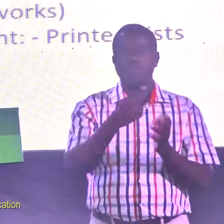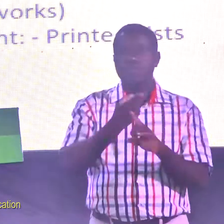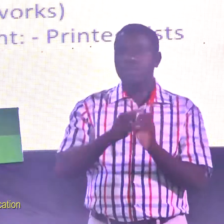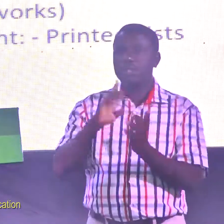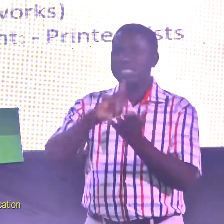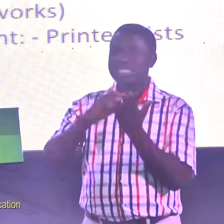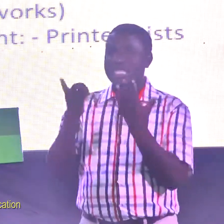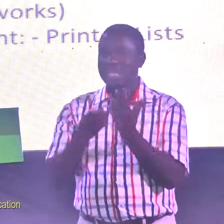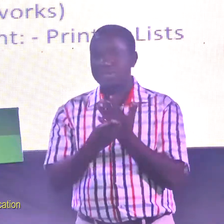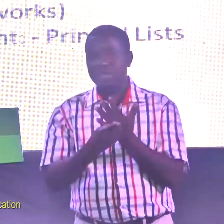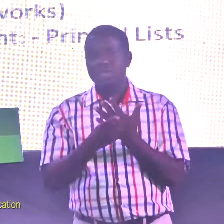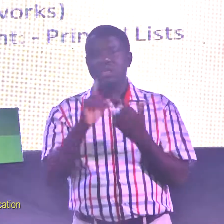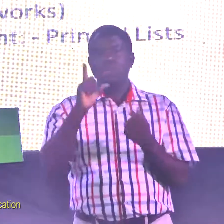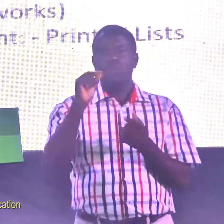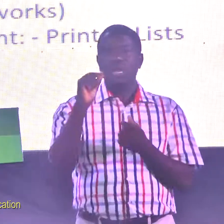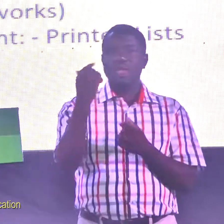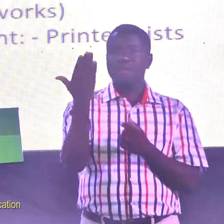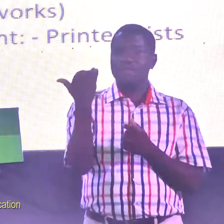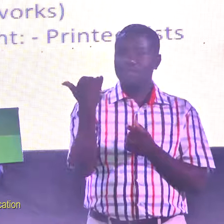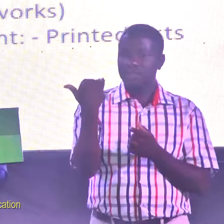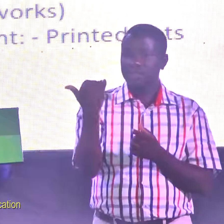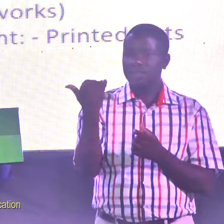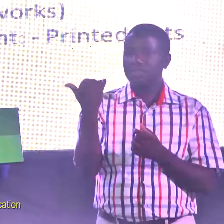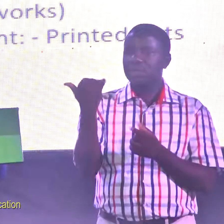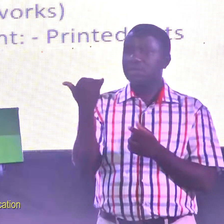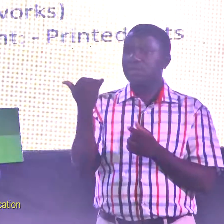September 2015